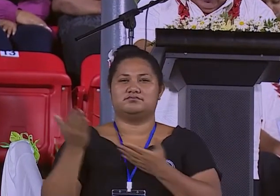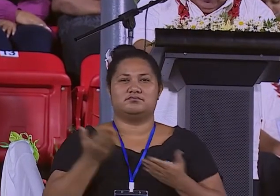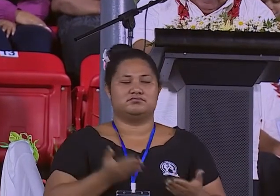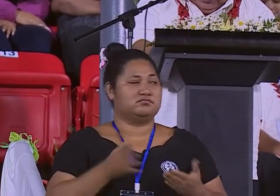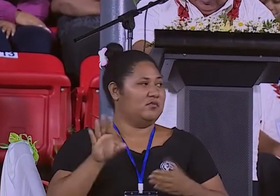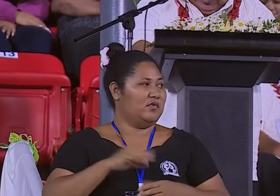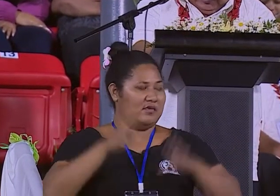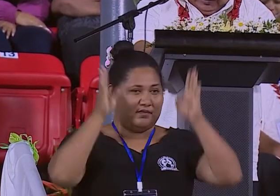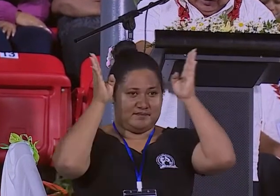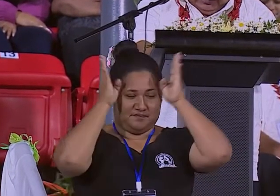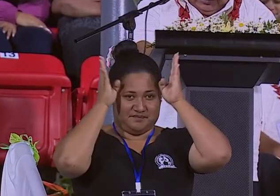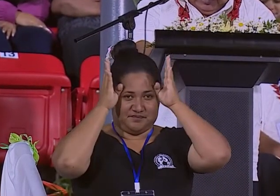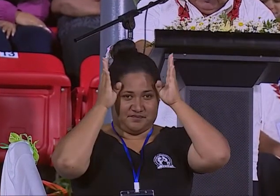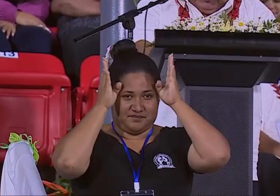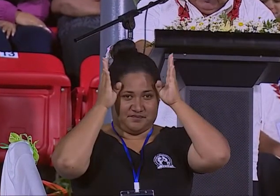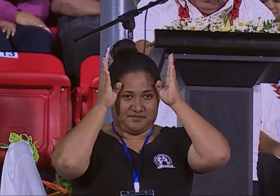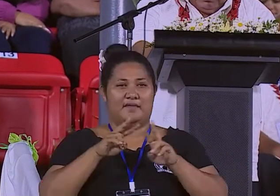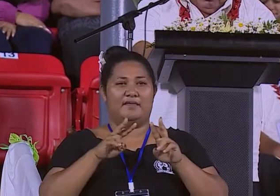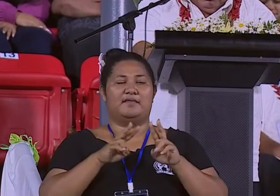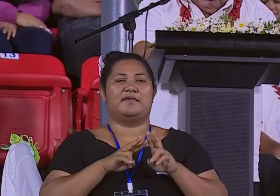le ao le malo, le suito